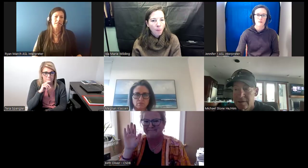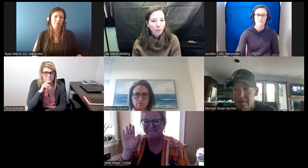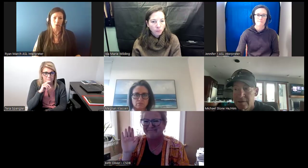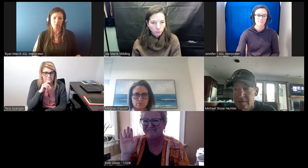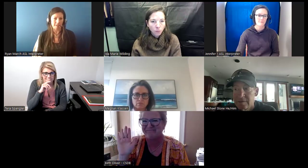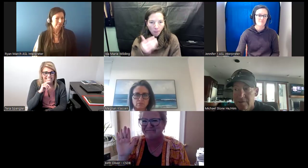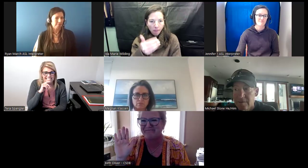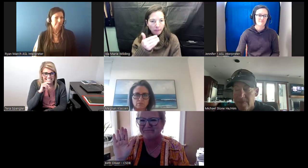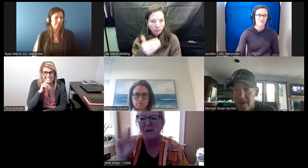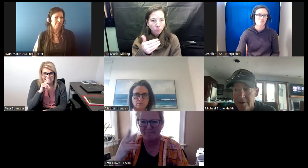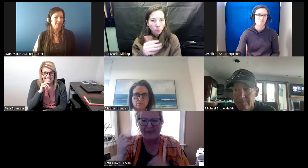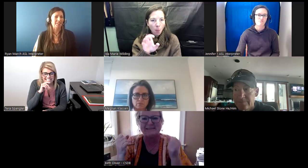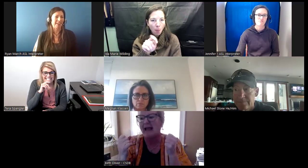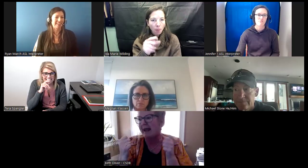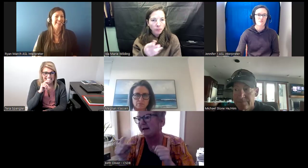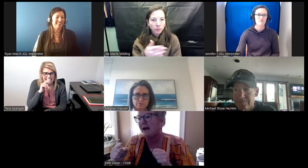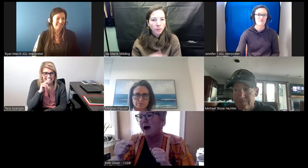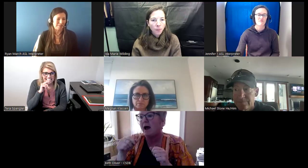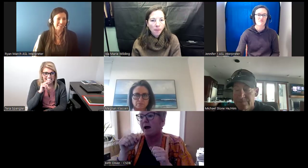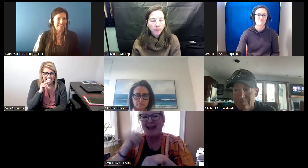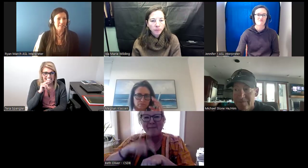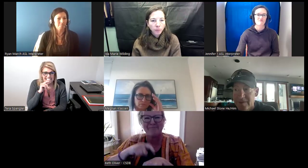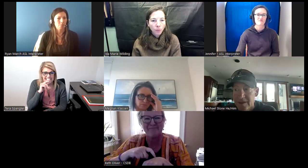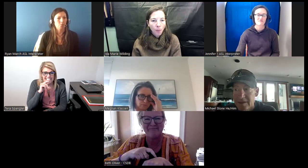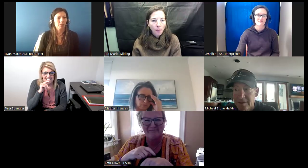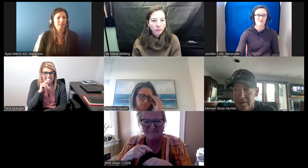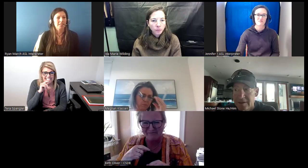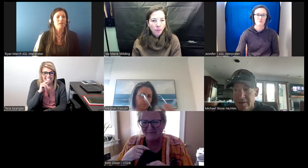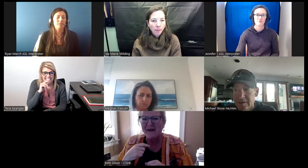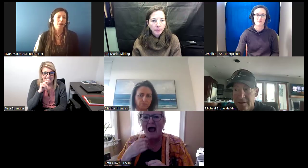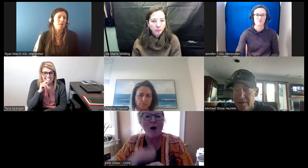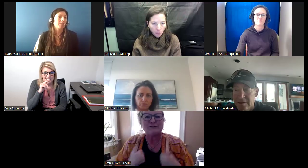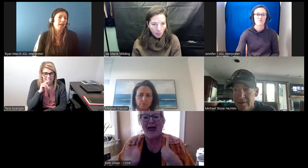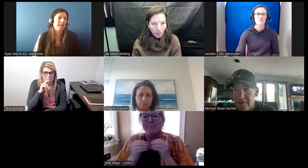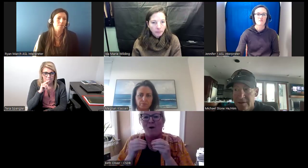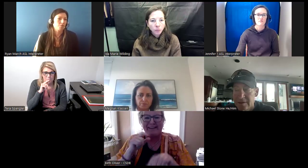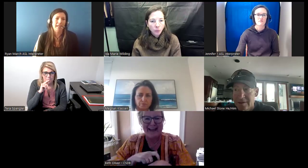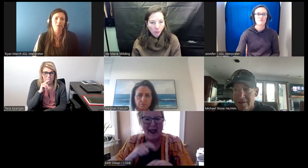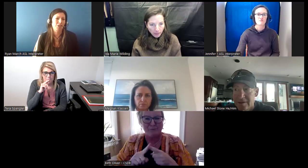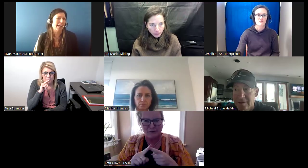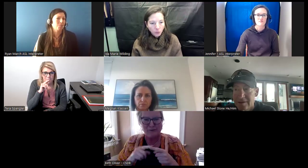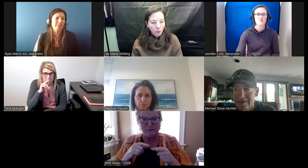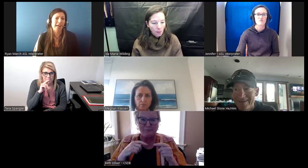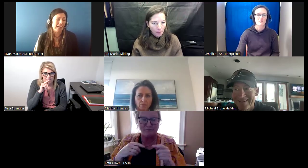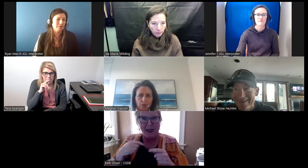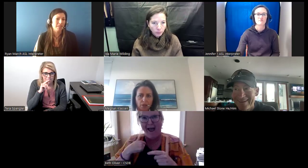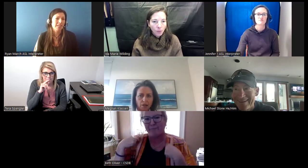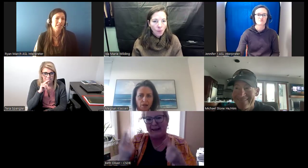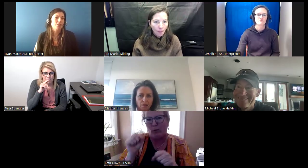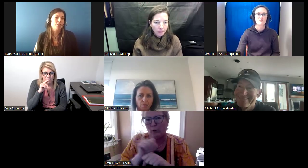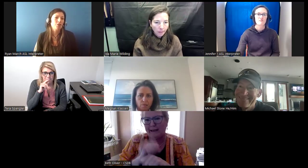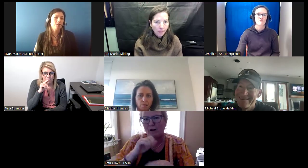This is oops, sorry. Yeah, go ahead. This is Beth signing. It's about time. Really, I wish I had more